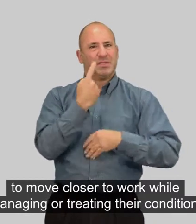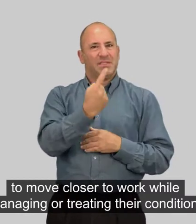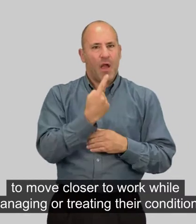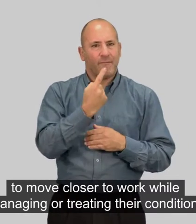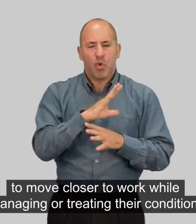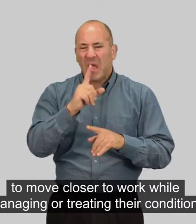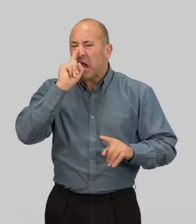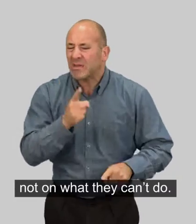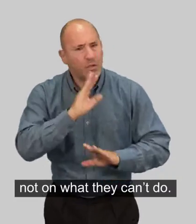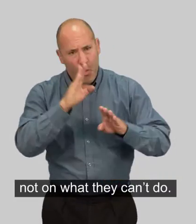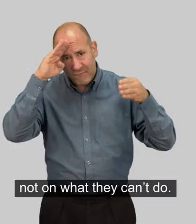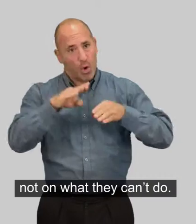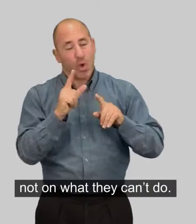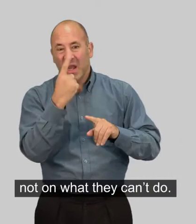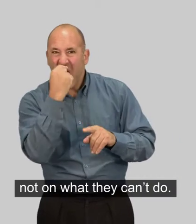their condition, not on what they can't do.